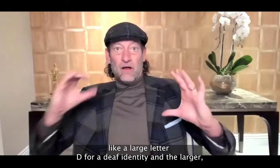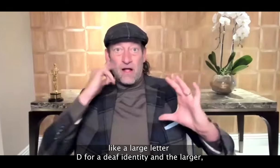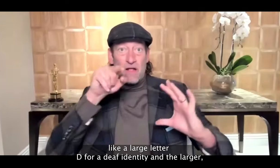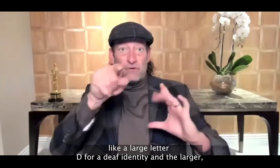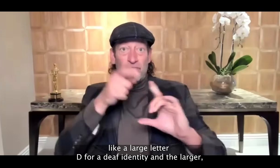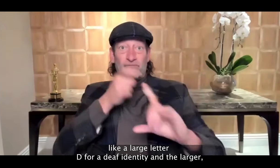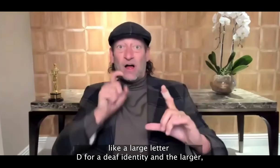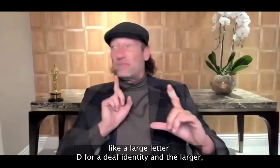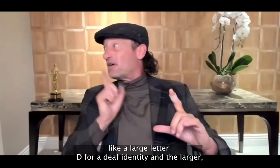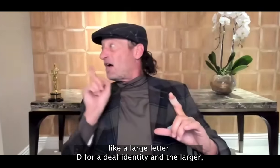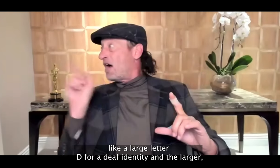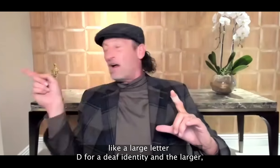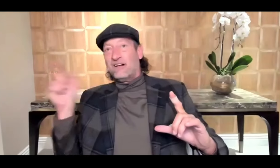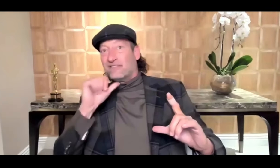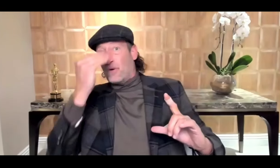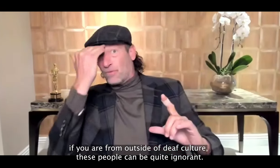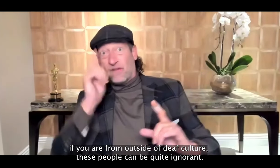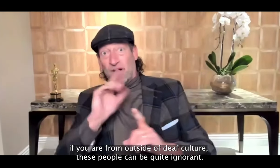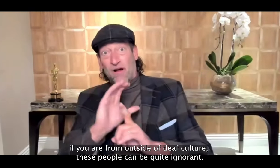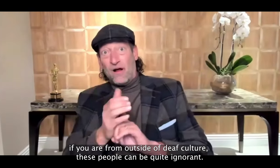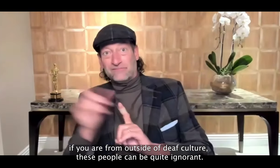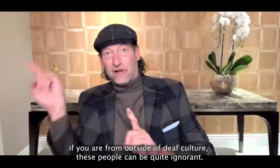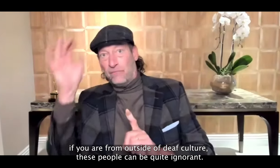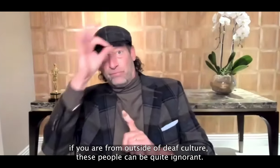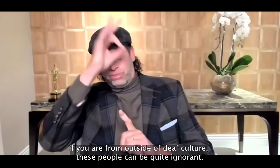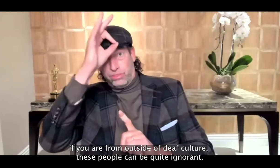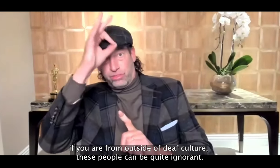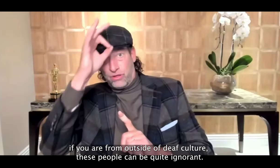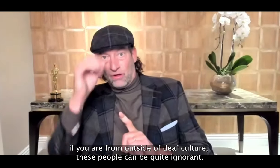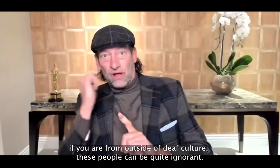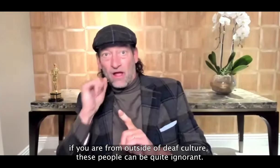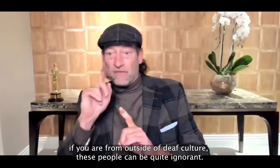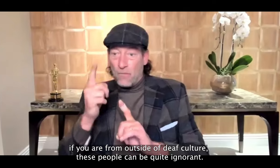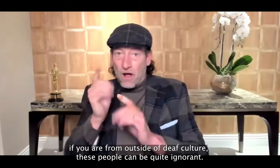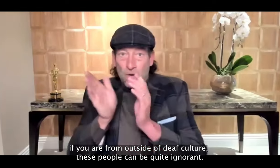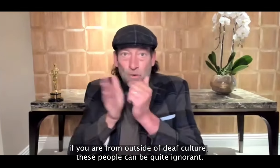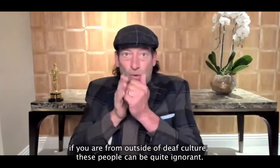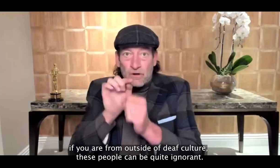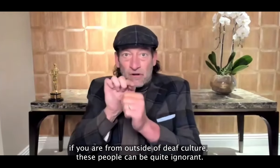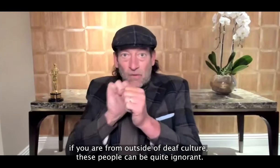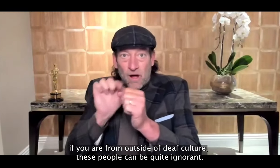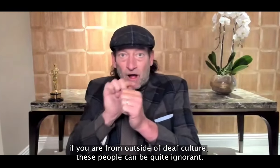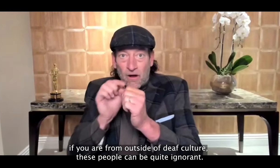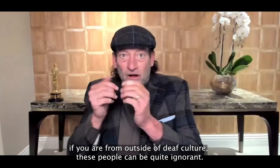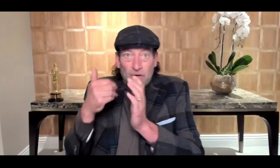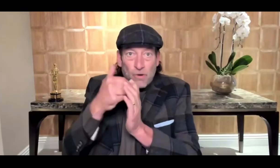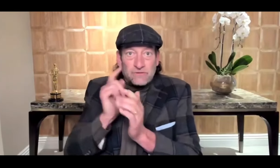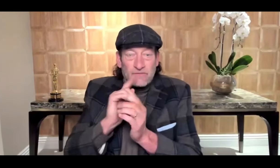deaf identity, and the larger, if you are from outside of deaf culture, these people can be quite ignorant.